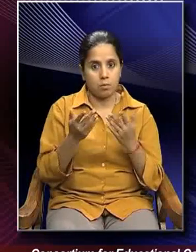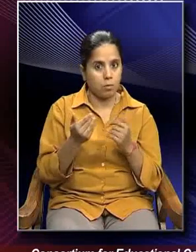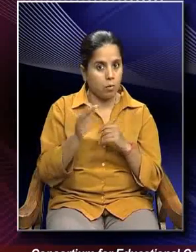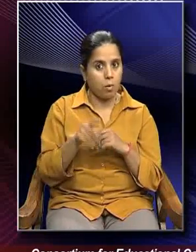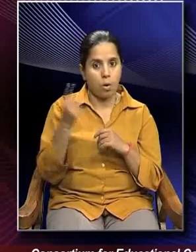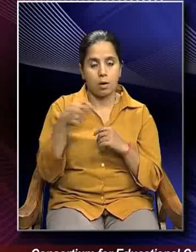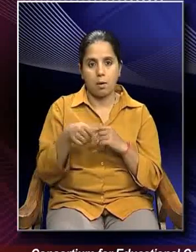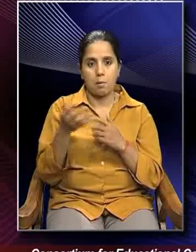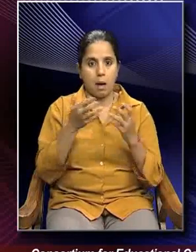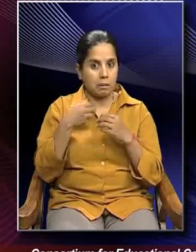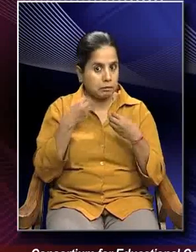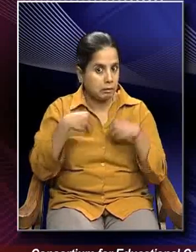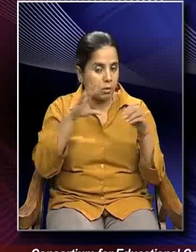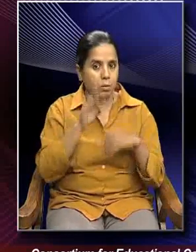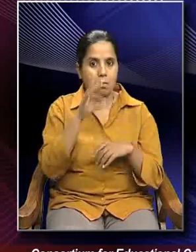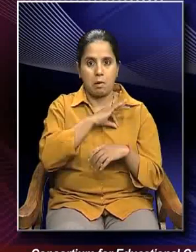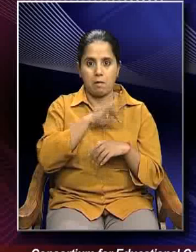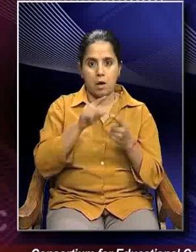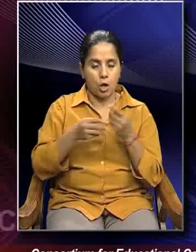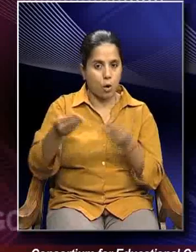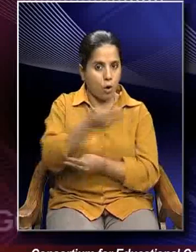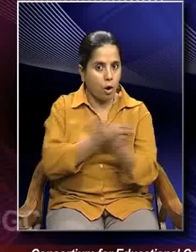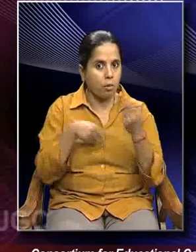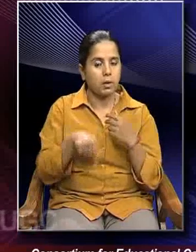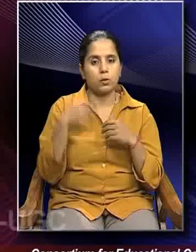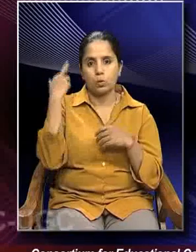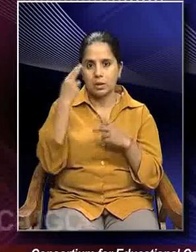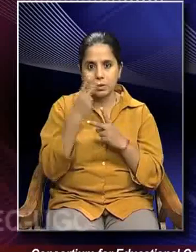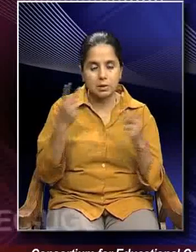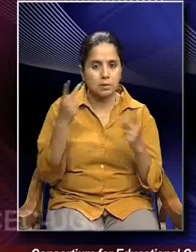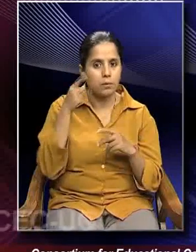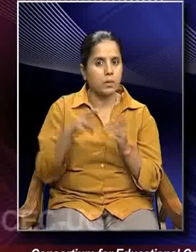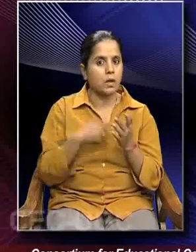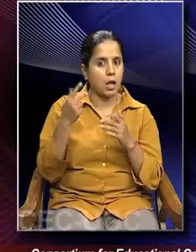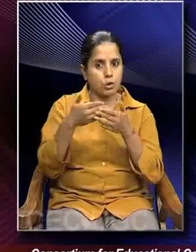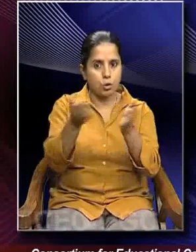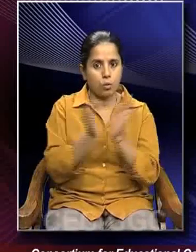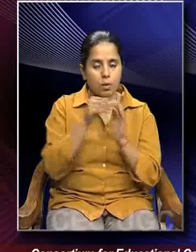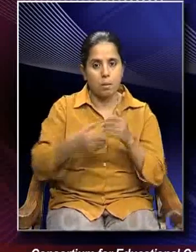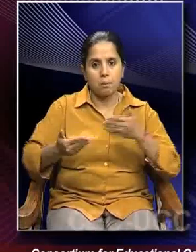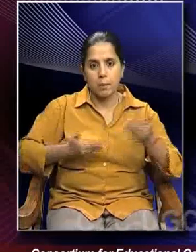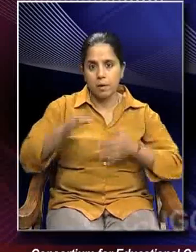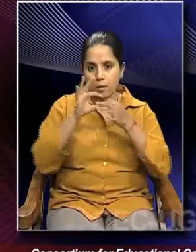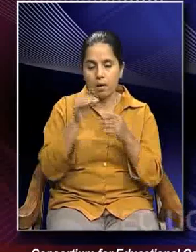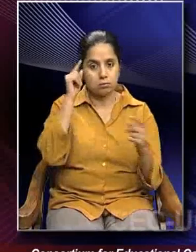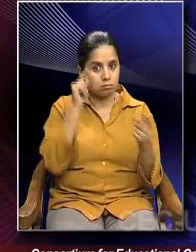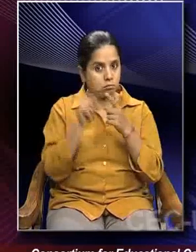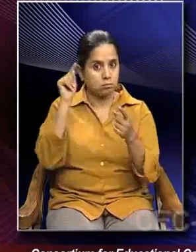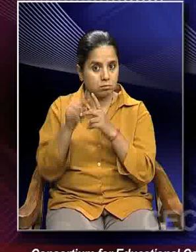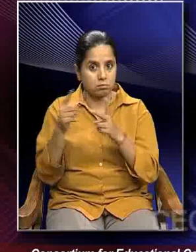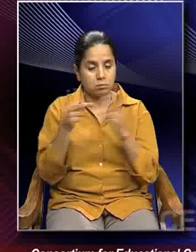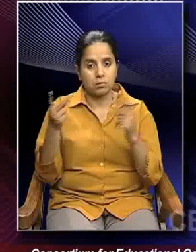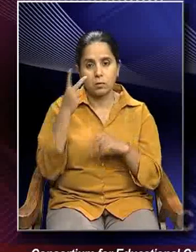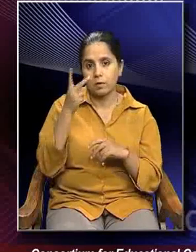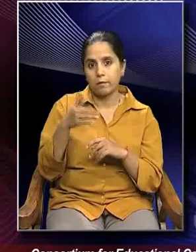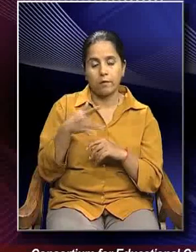market economy, racial or national community. In behavior based on mutual consent, there is a